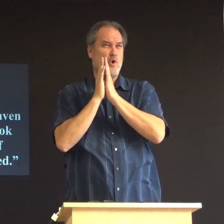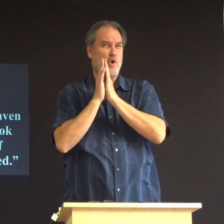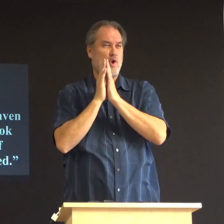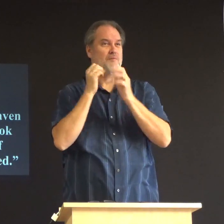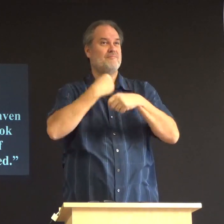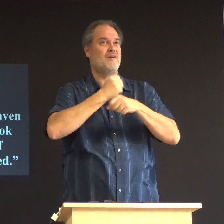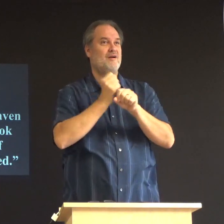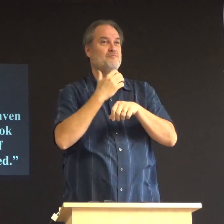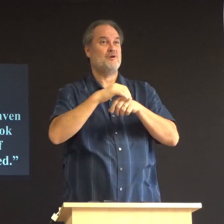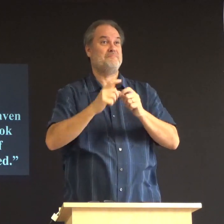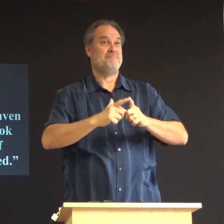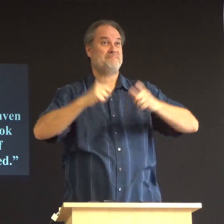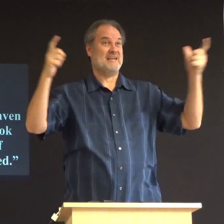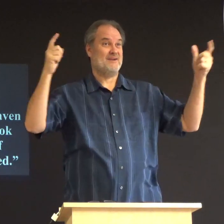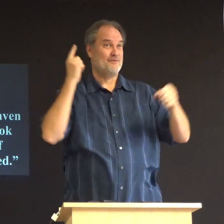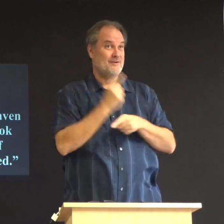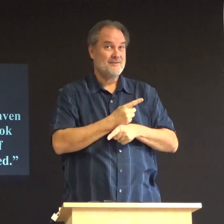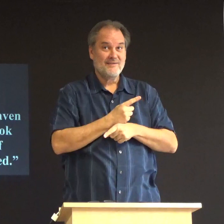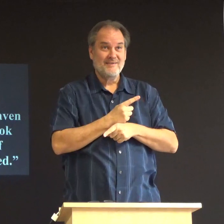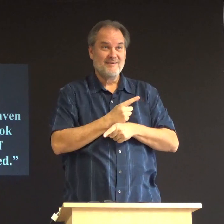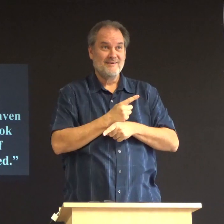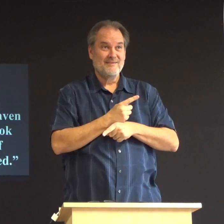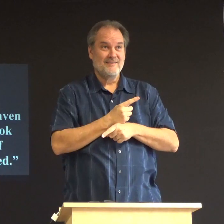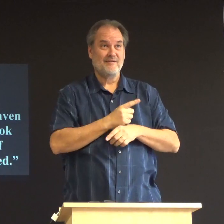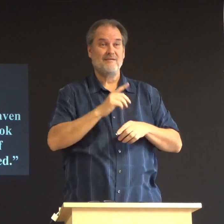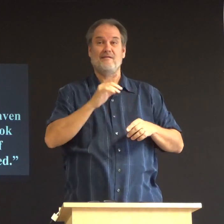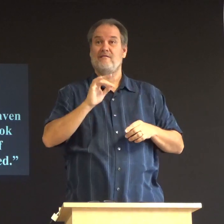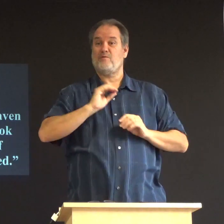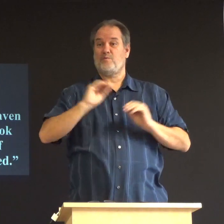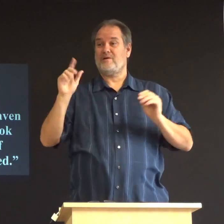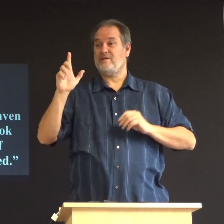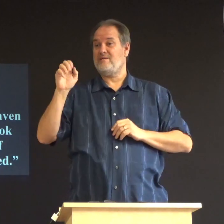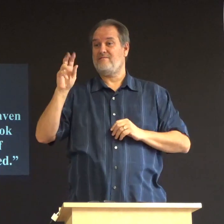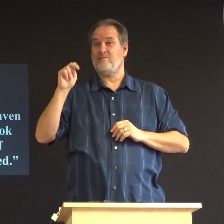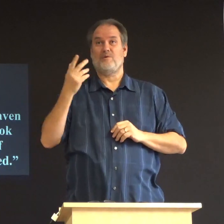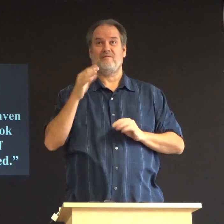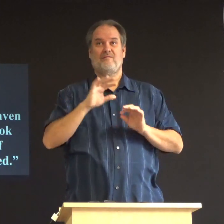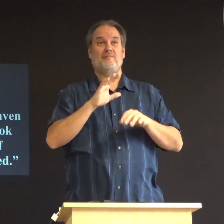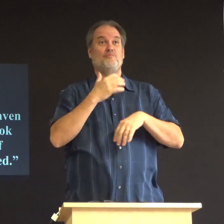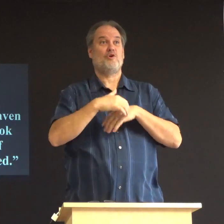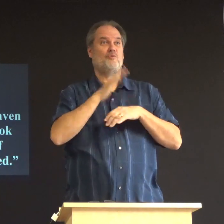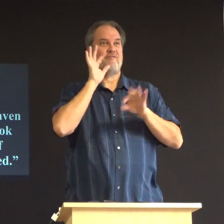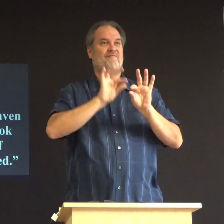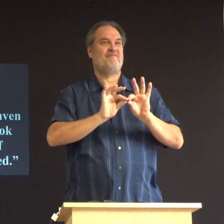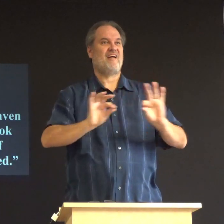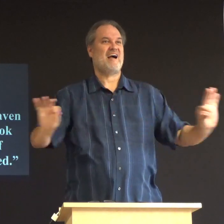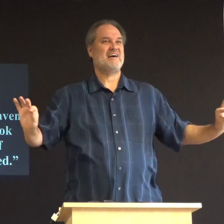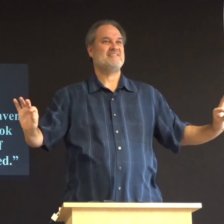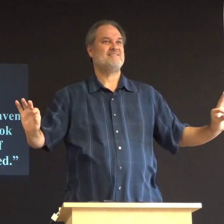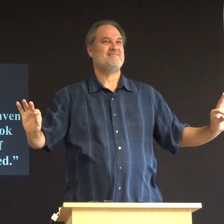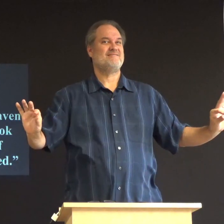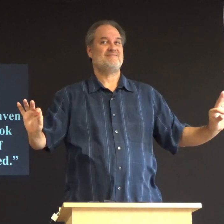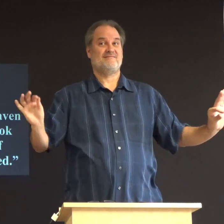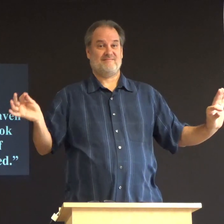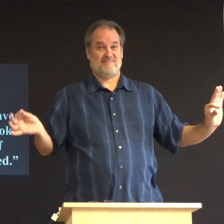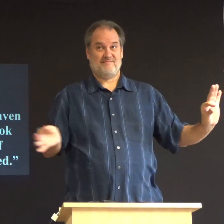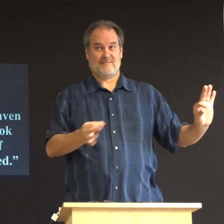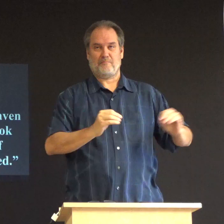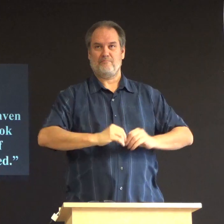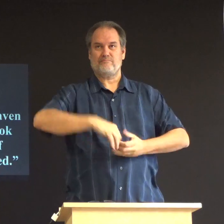It's small. But it makes bread big, right? Without leaven, bread is flat.